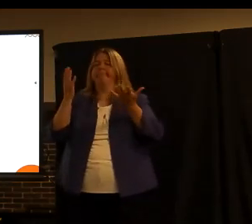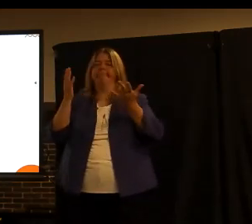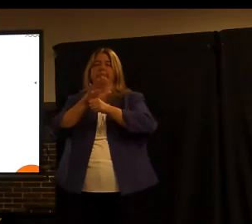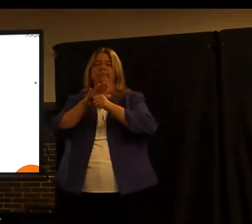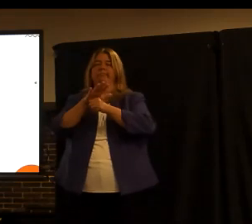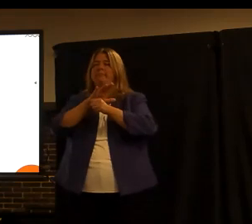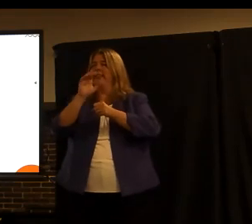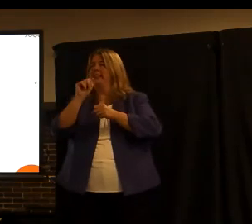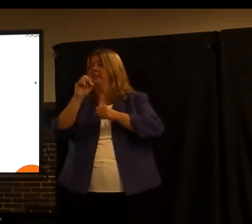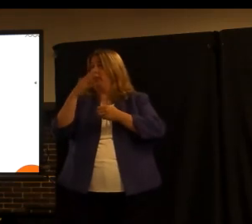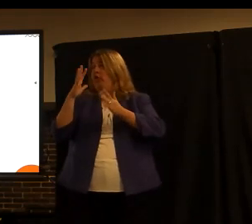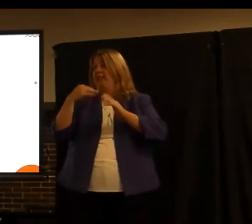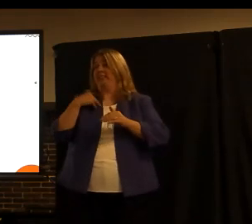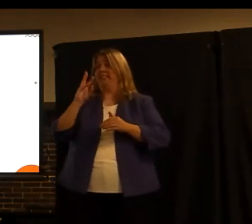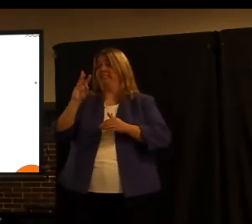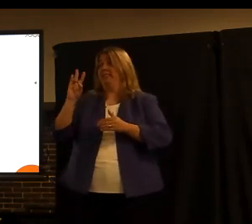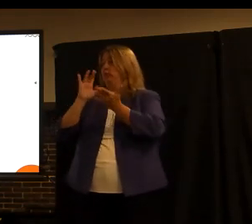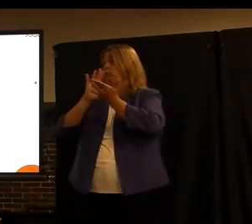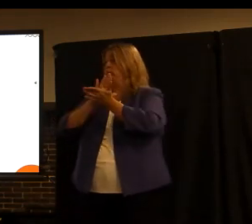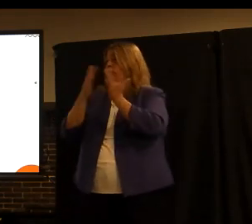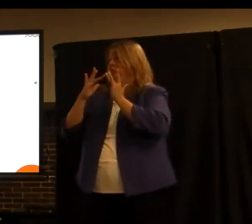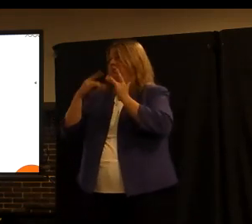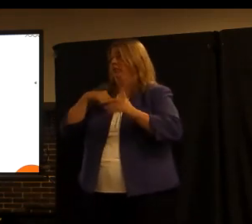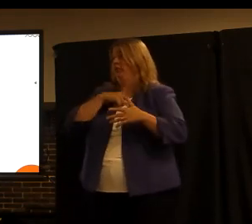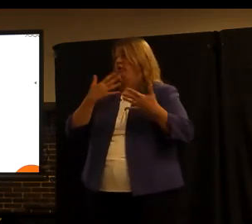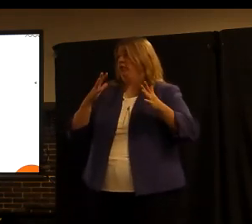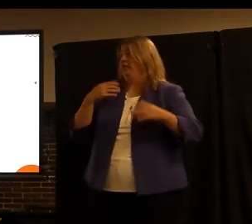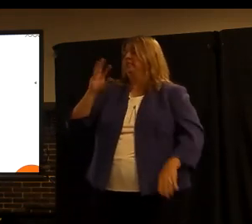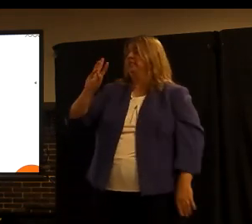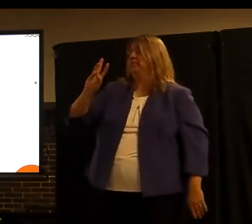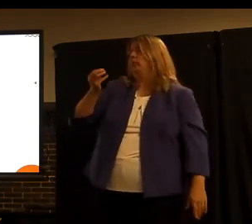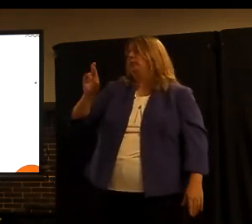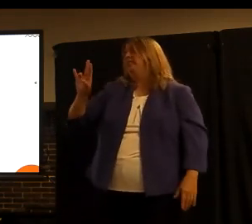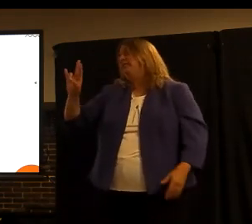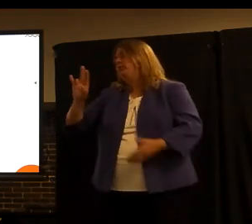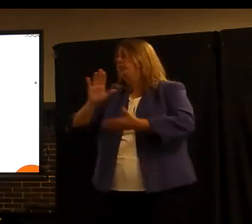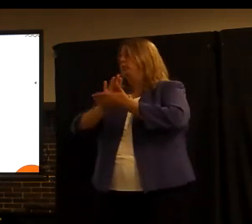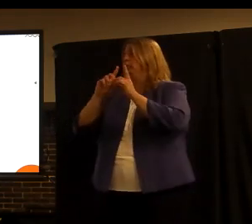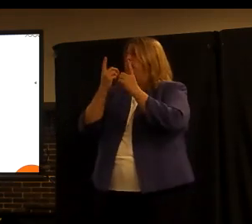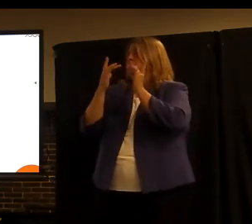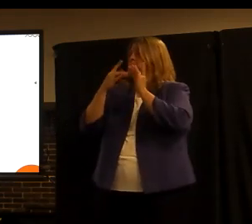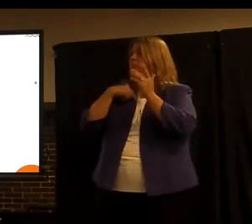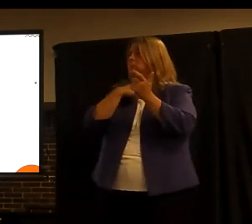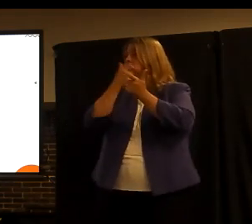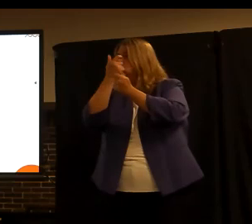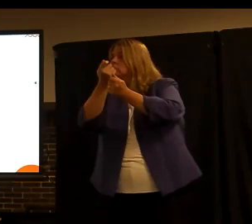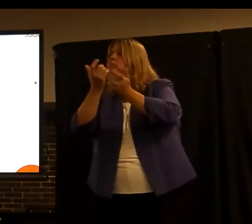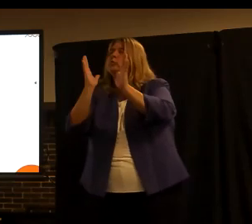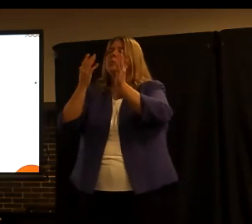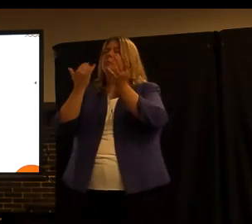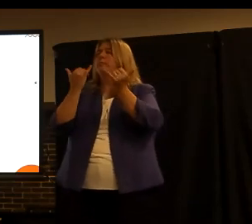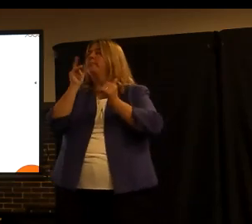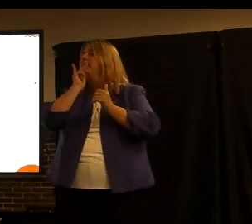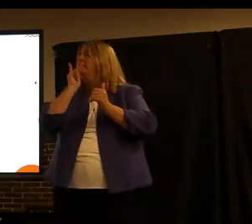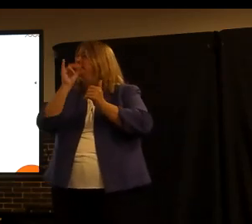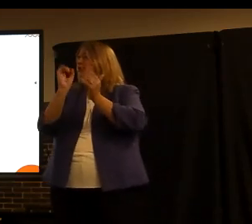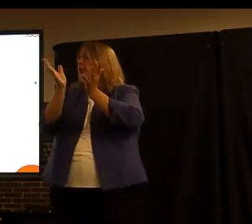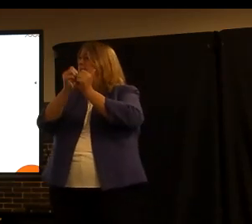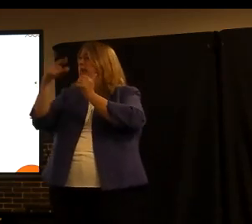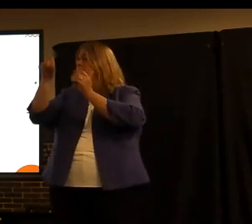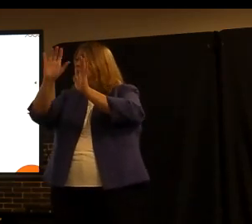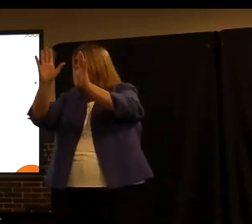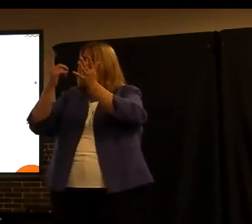be utilizing our classroom teachers for this. We've already had six to seven schools contact us